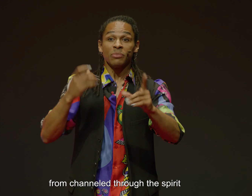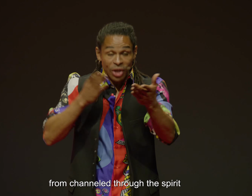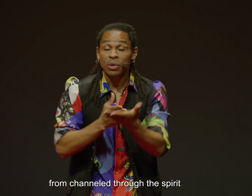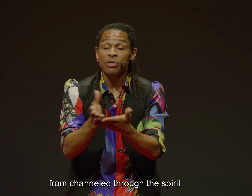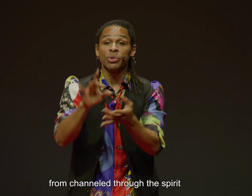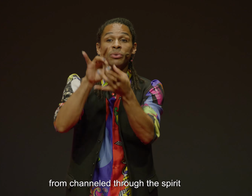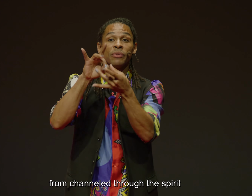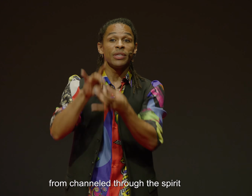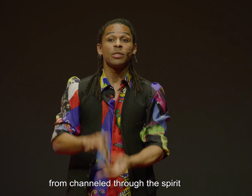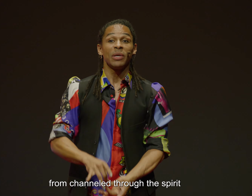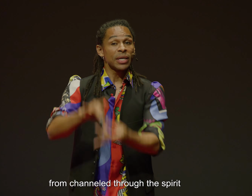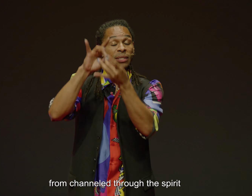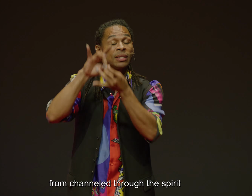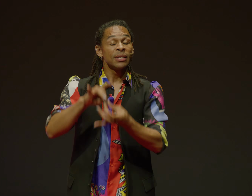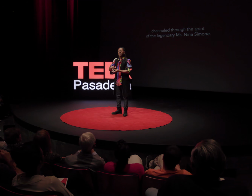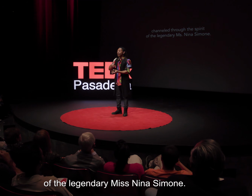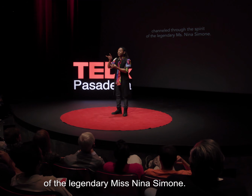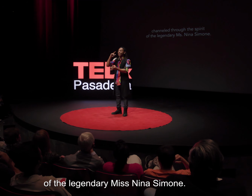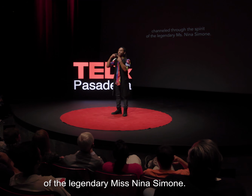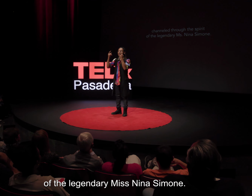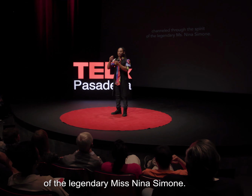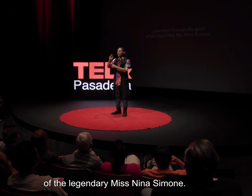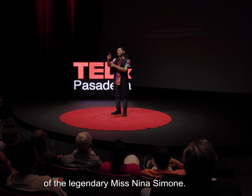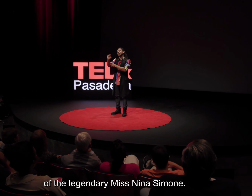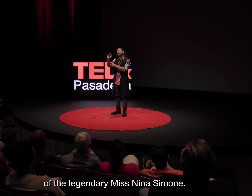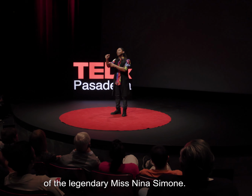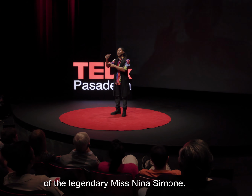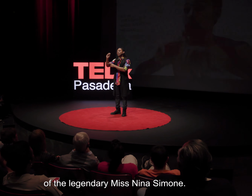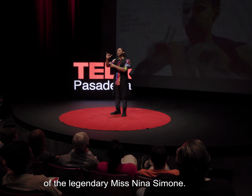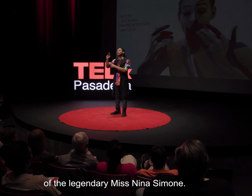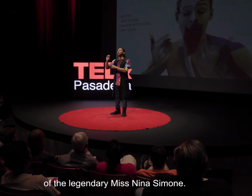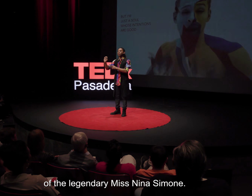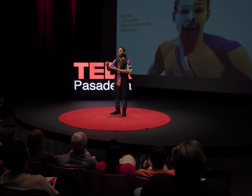channeled through the spirit of the legendary Miss Nina Simone.